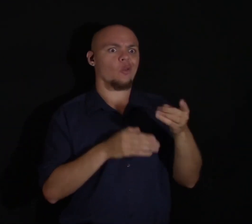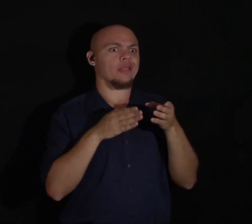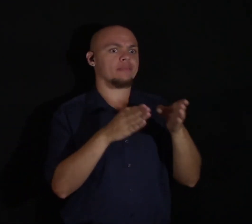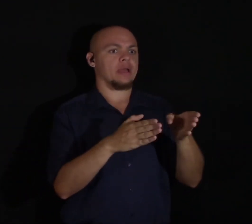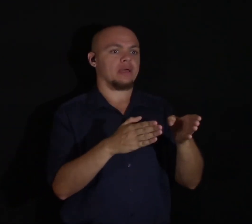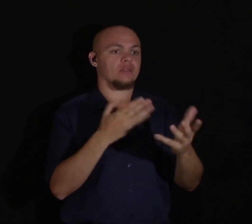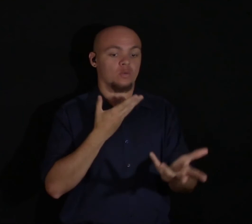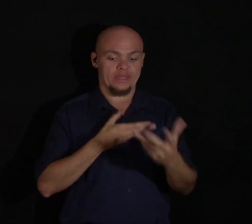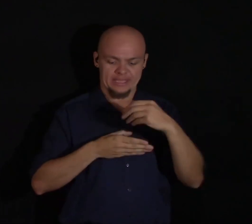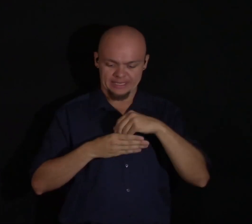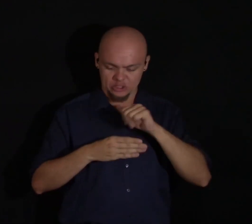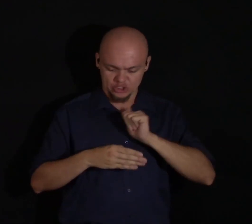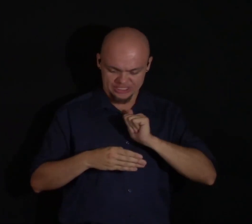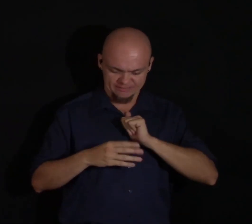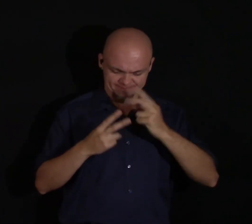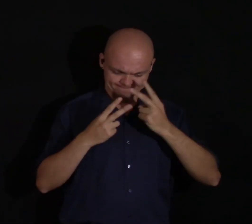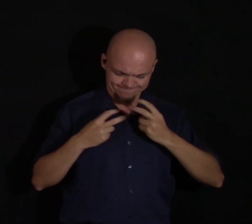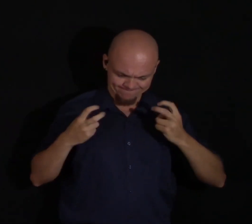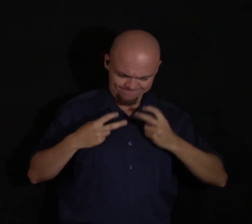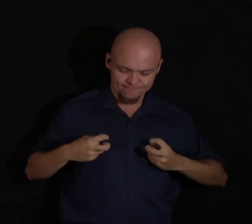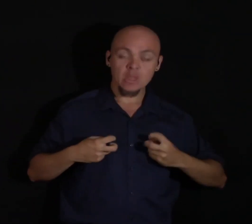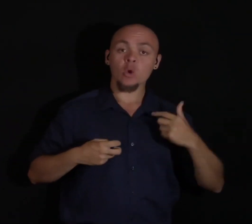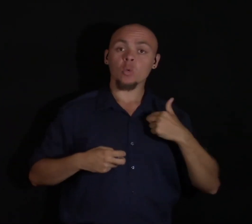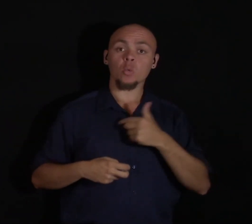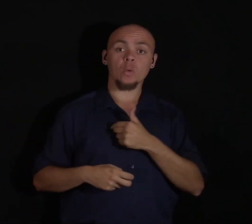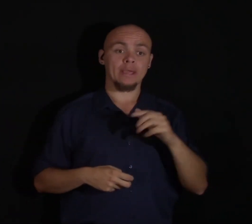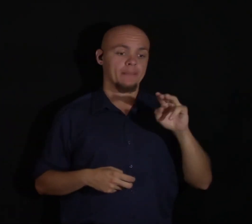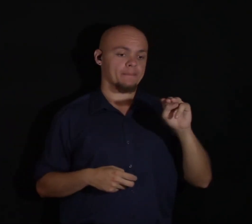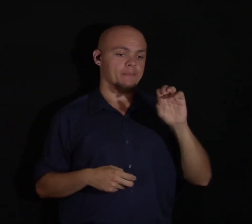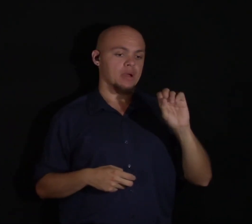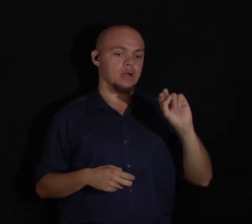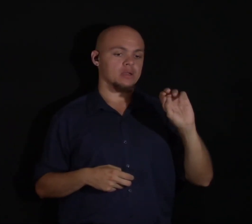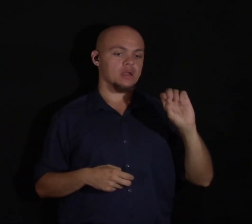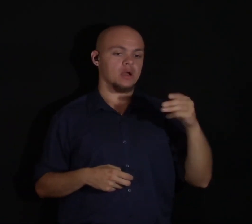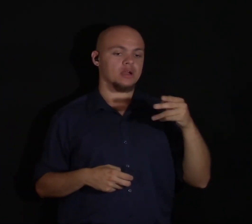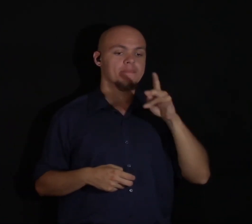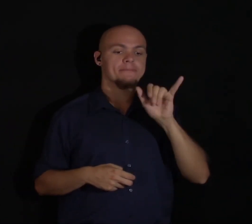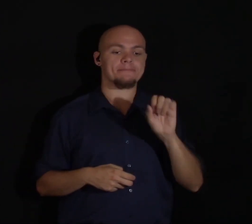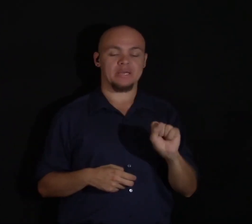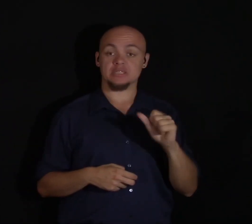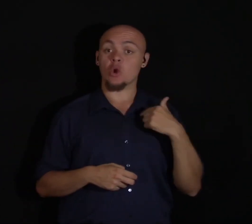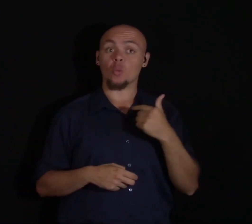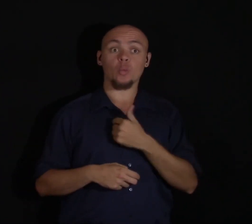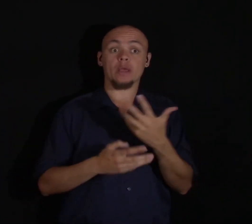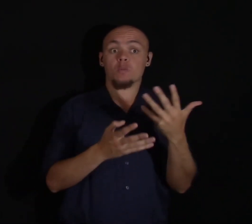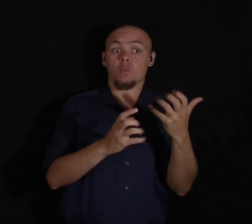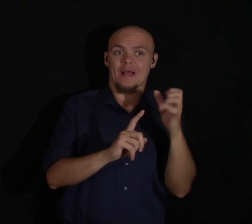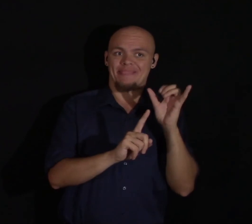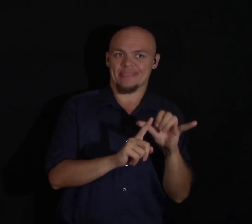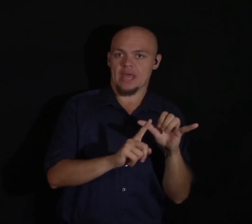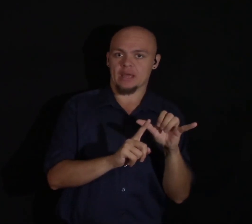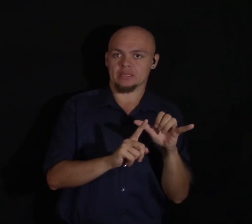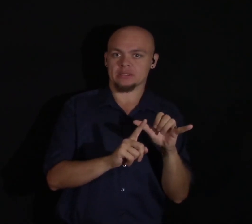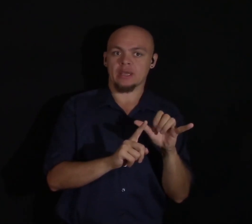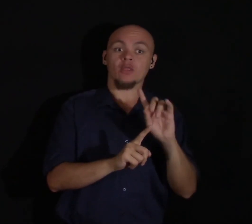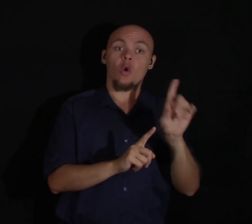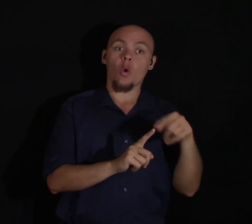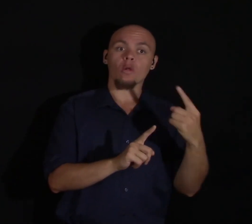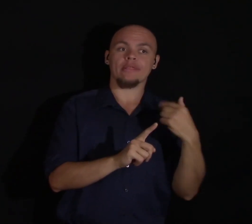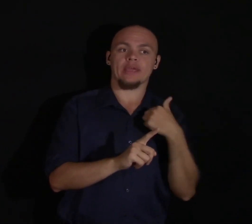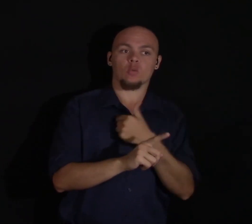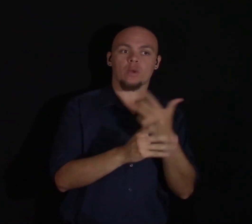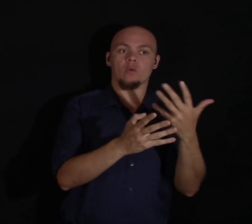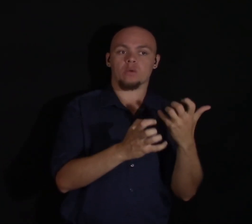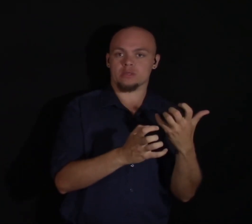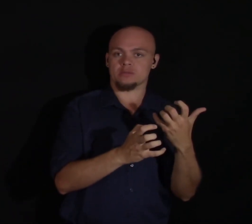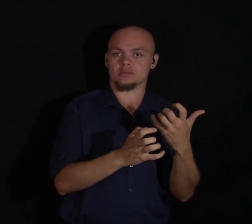with ourselves. We have to say, even if we are monogamous, we have to make sure that that's what we want and that's the only thing we want. And when we do